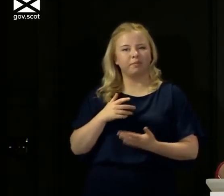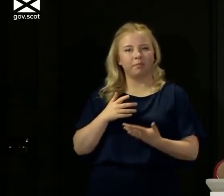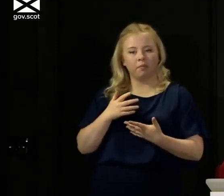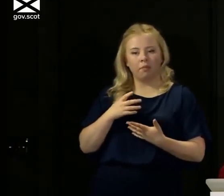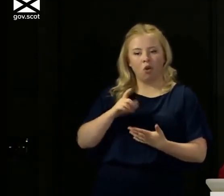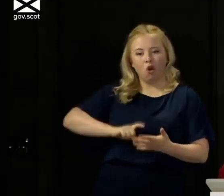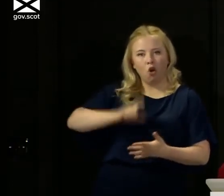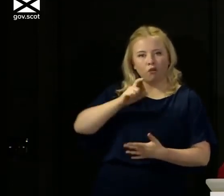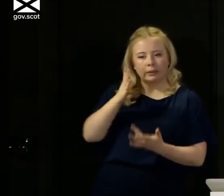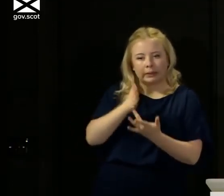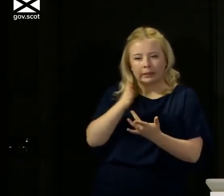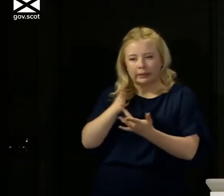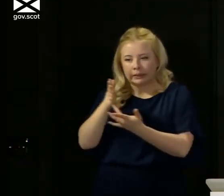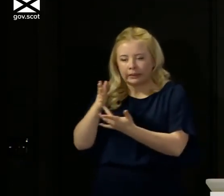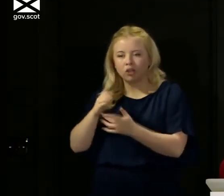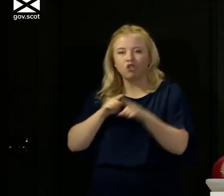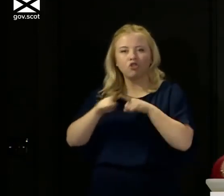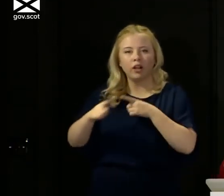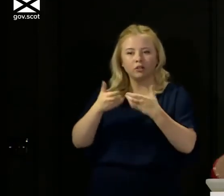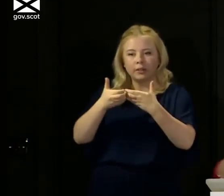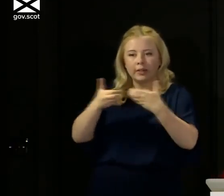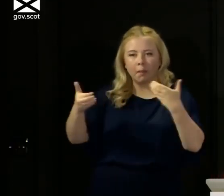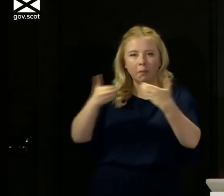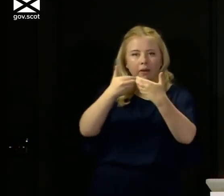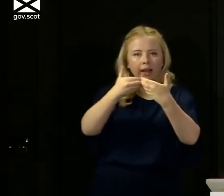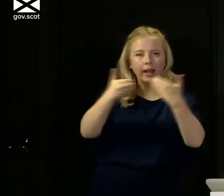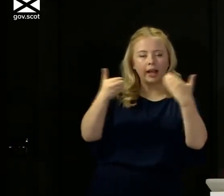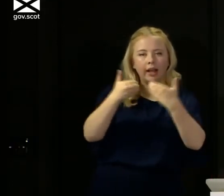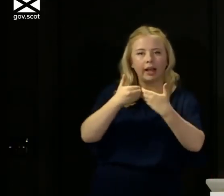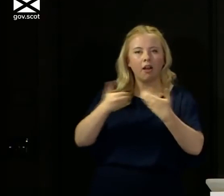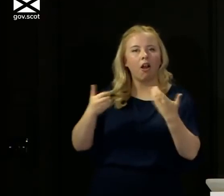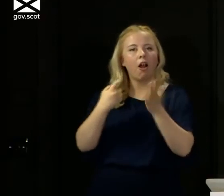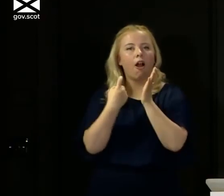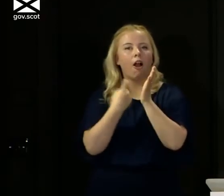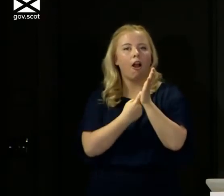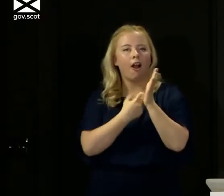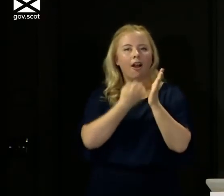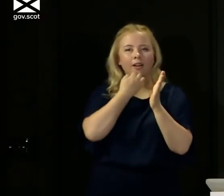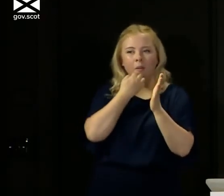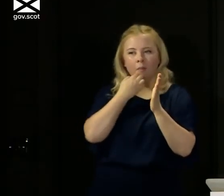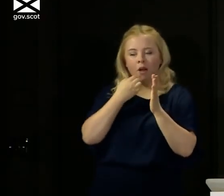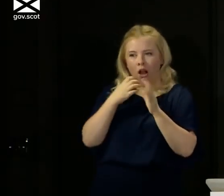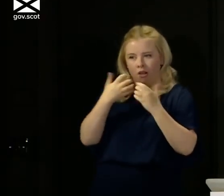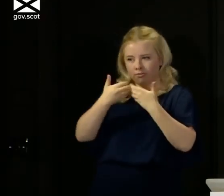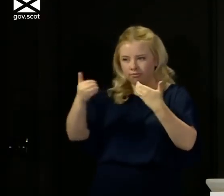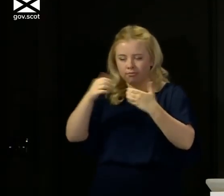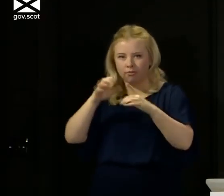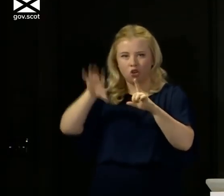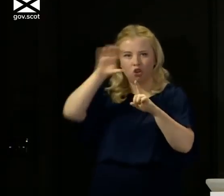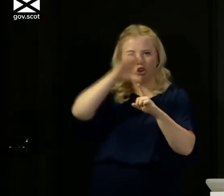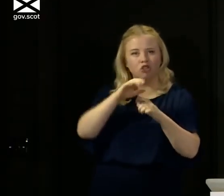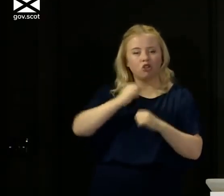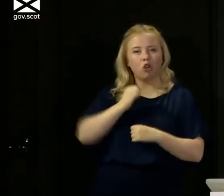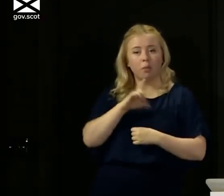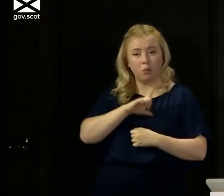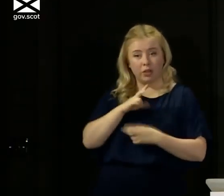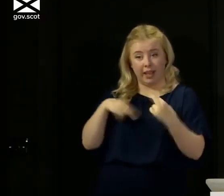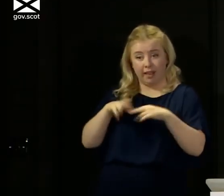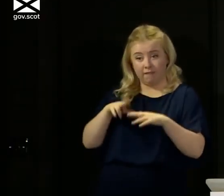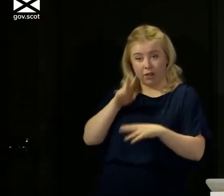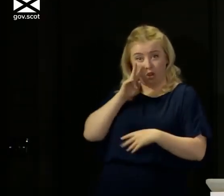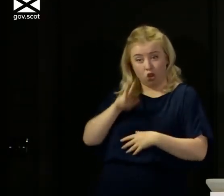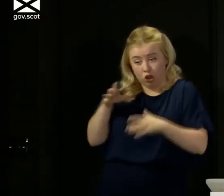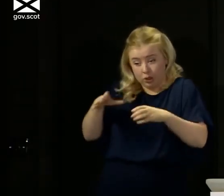to deal with in trying to regionalise the R number within Scotland, because the smaller the area you're looking at,